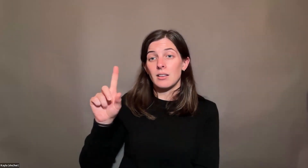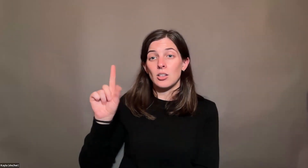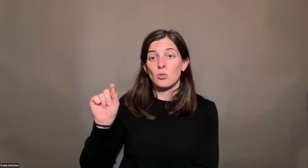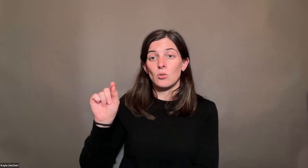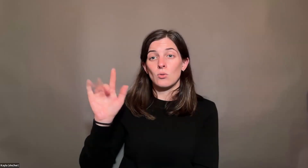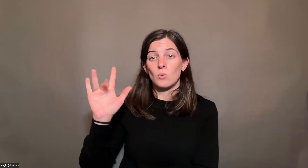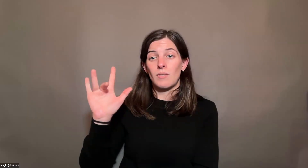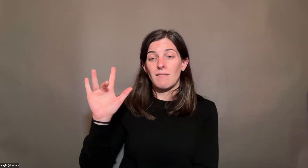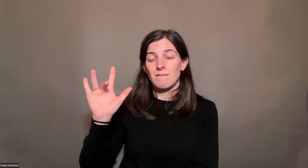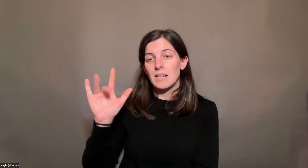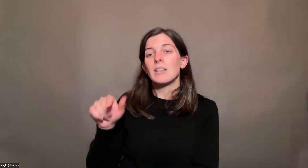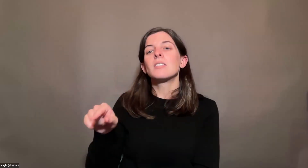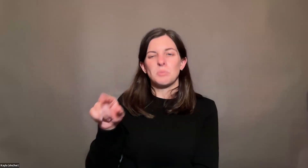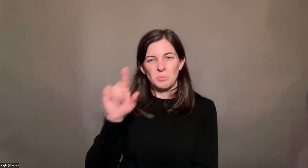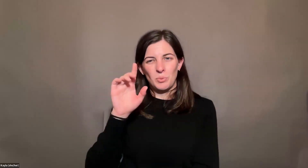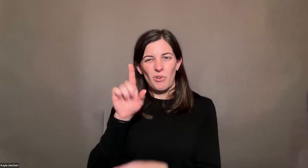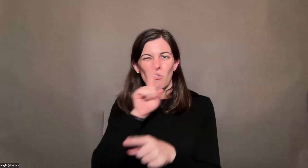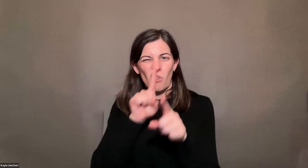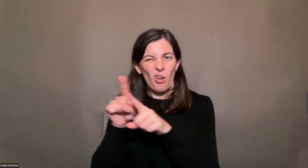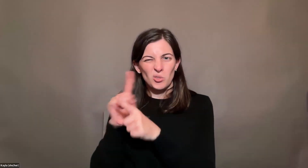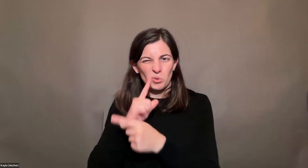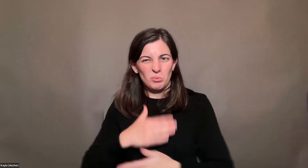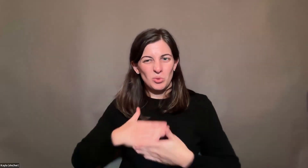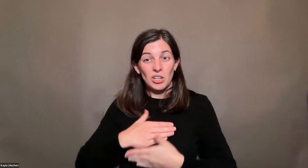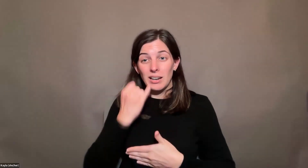WPAD2025. And we'd also appreciate it if you could go to the URL